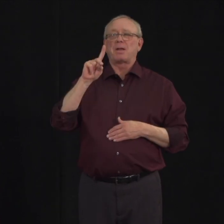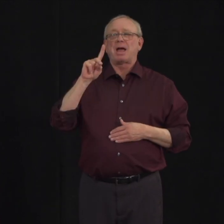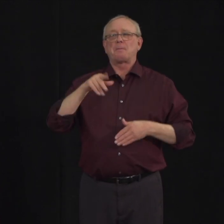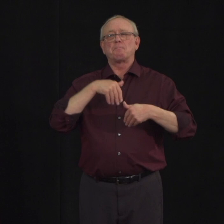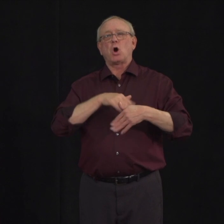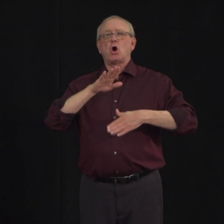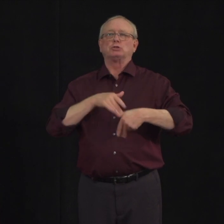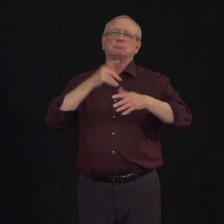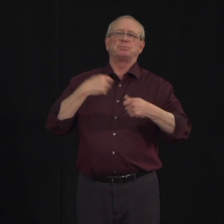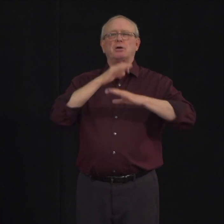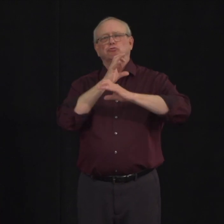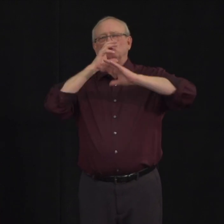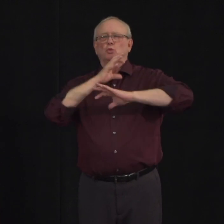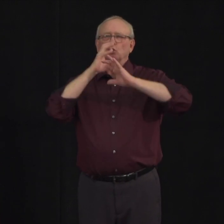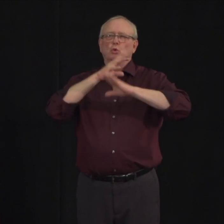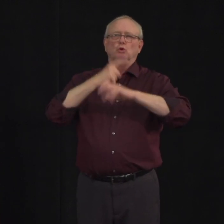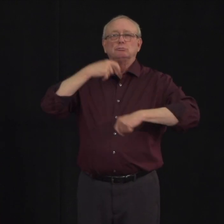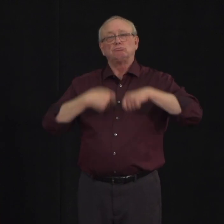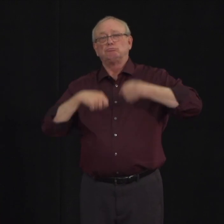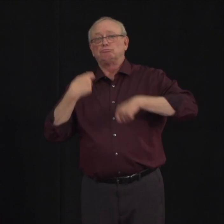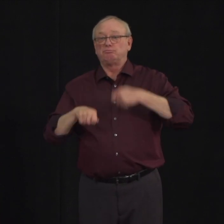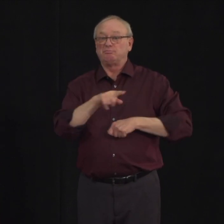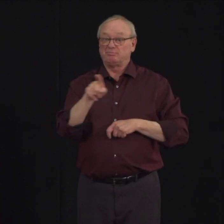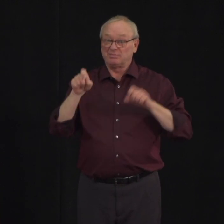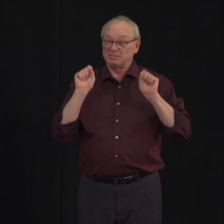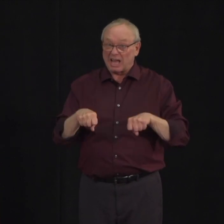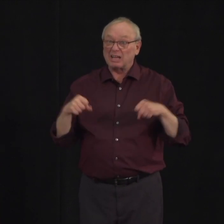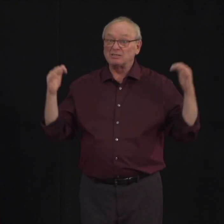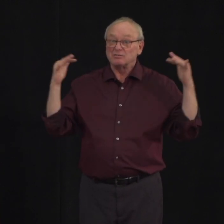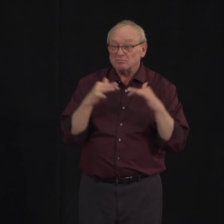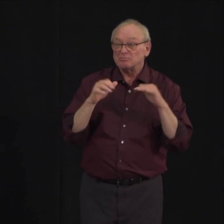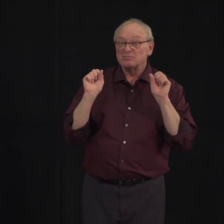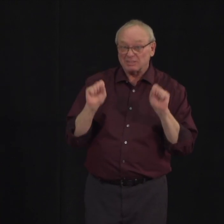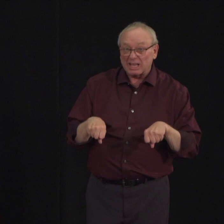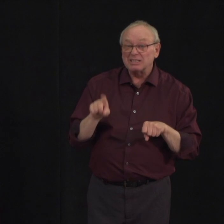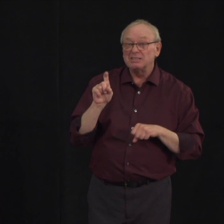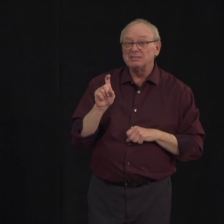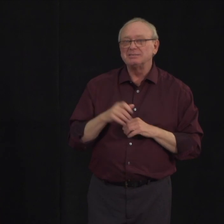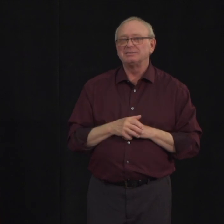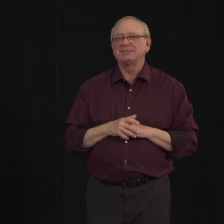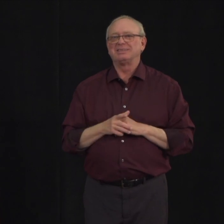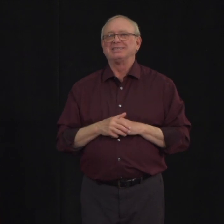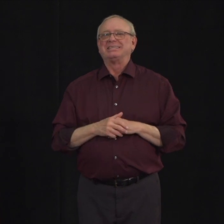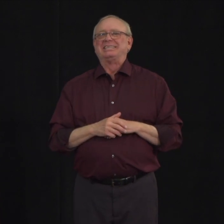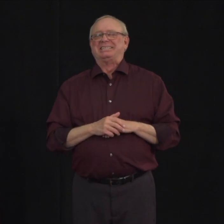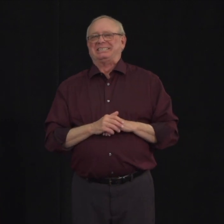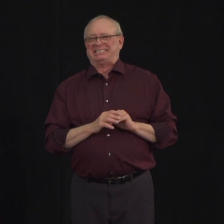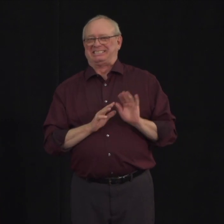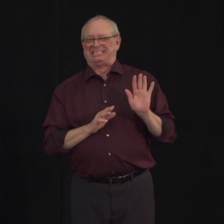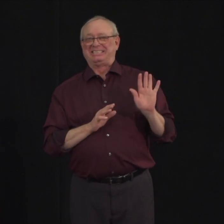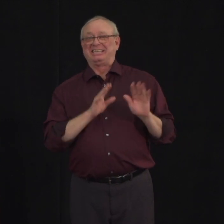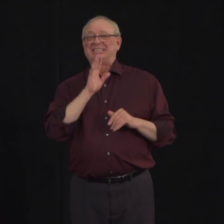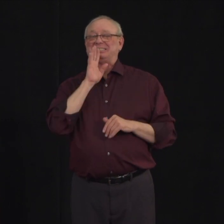stable. Singing is an activity that has a higher risk of spreading the virus than simply